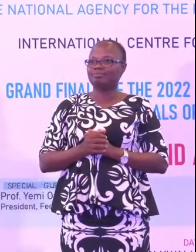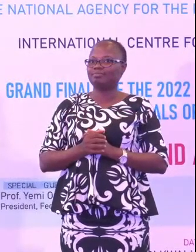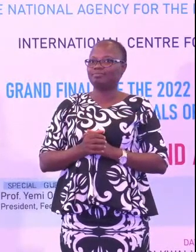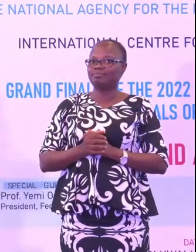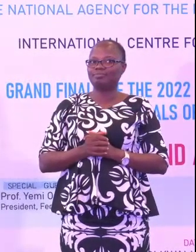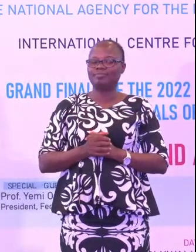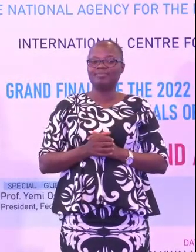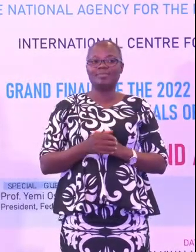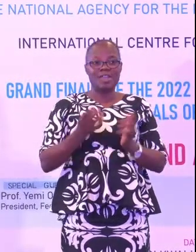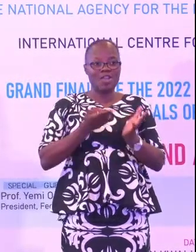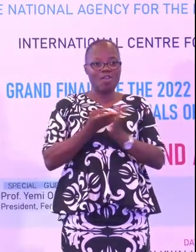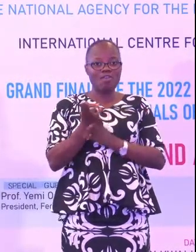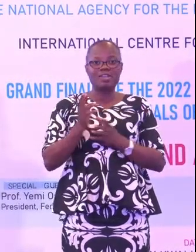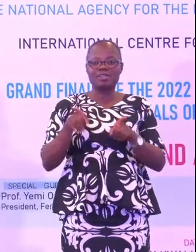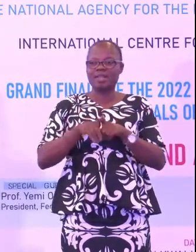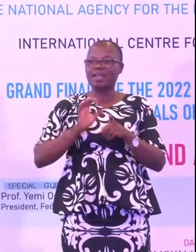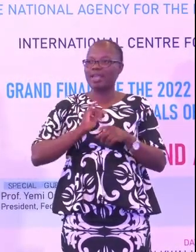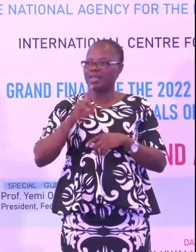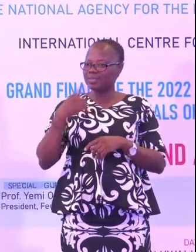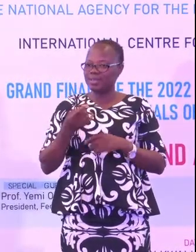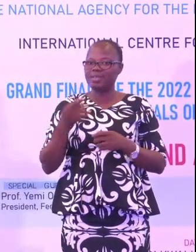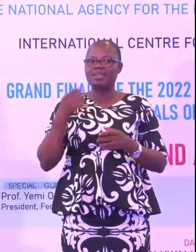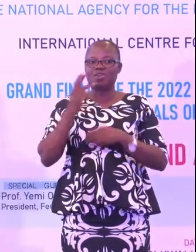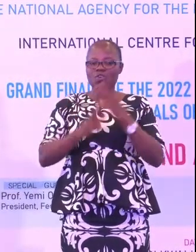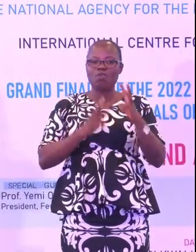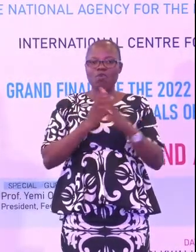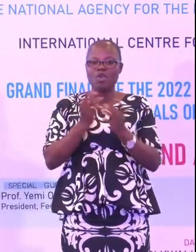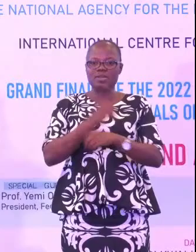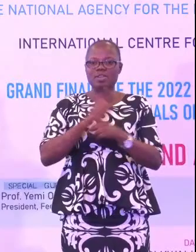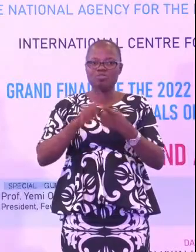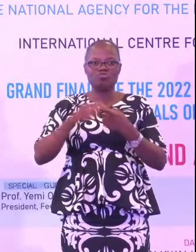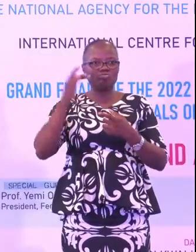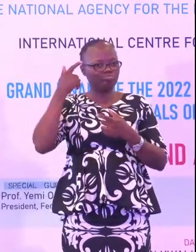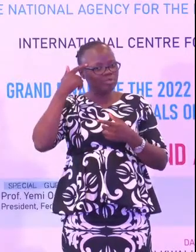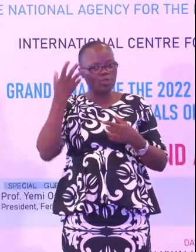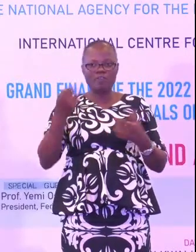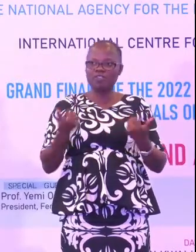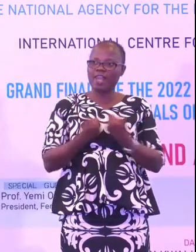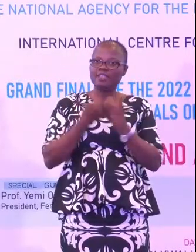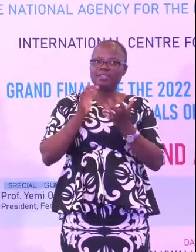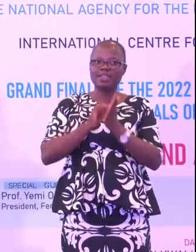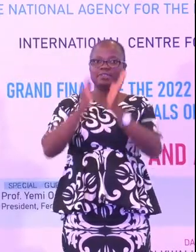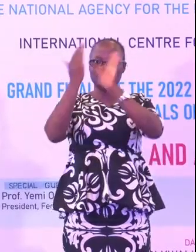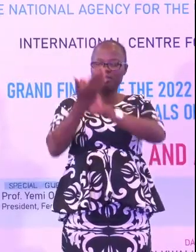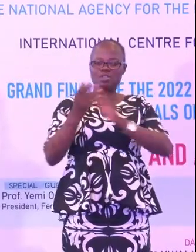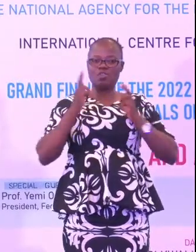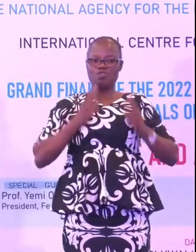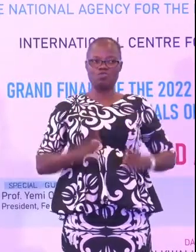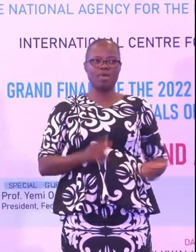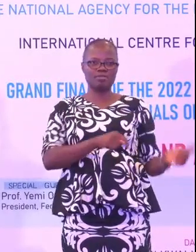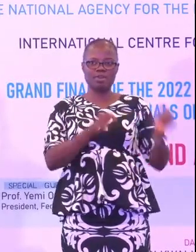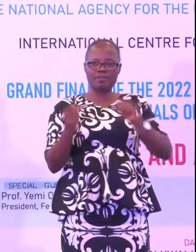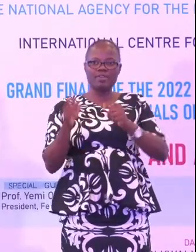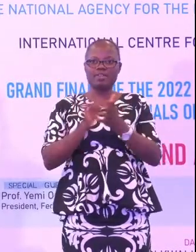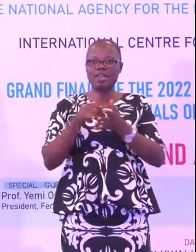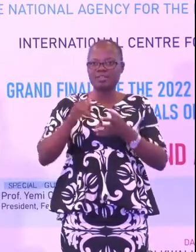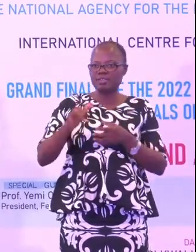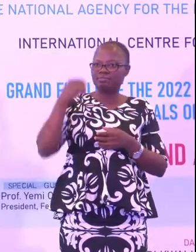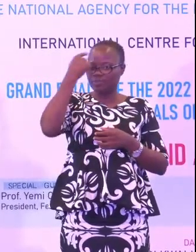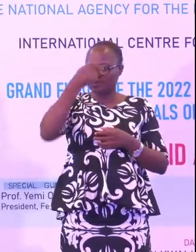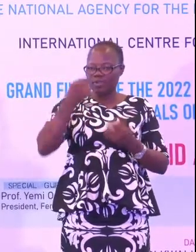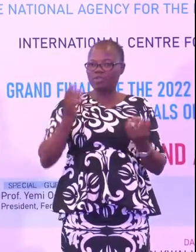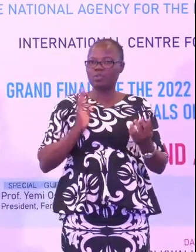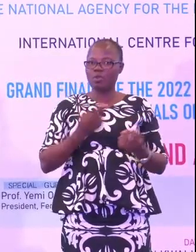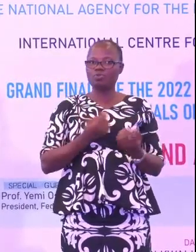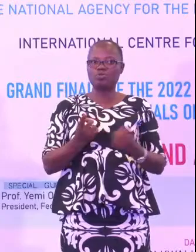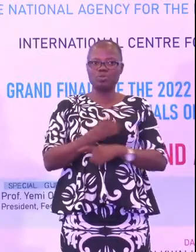I'm very honored for this important day to reflect the challenges victims of human trafficking still face every day. Today